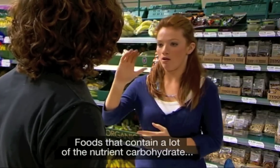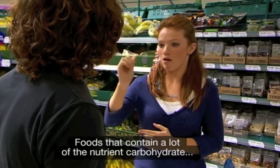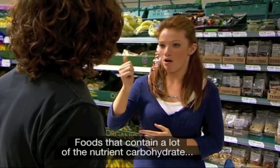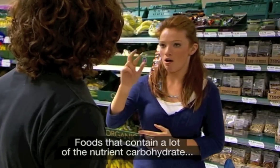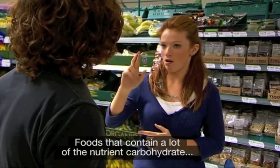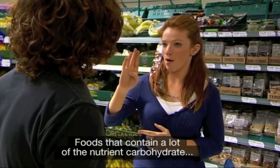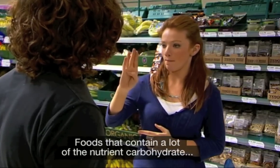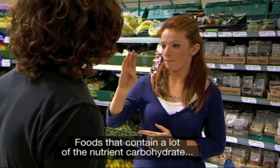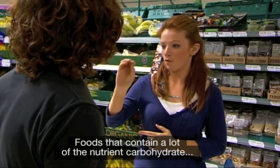carbohydrate.